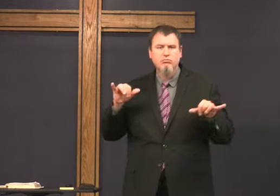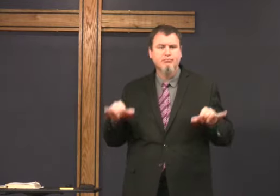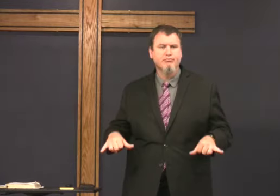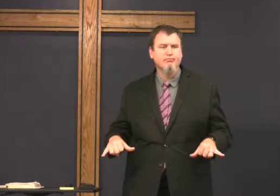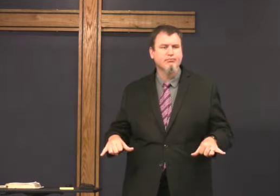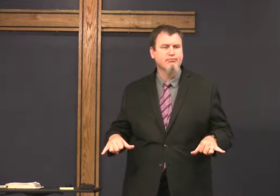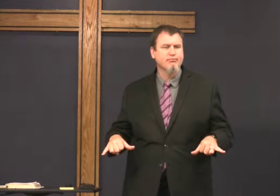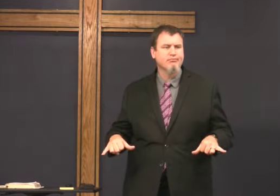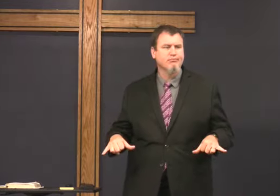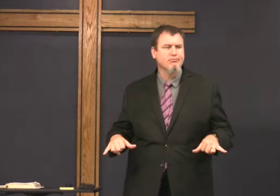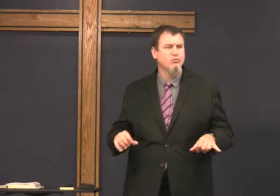And I go home,